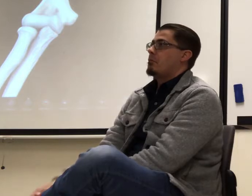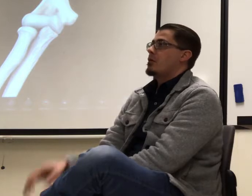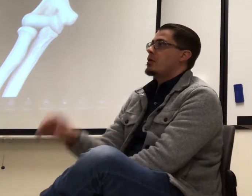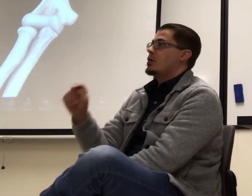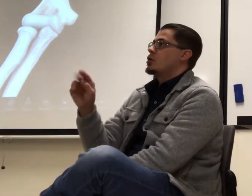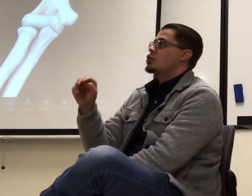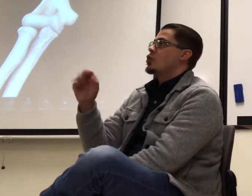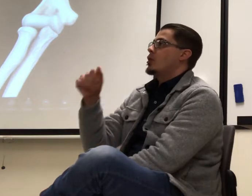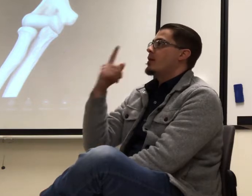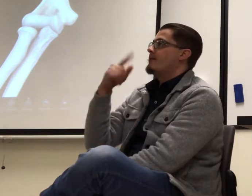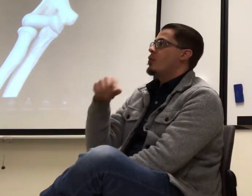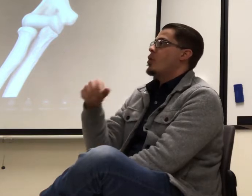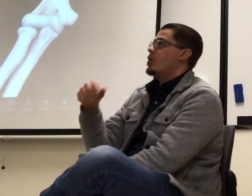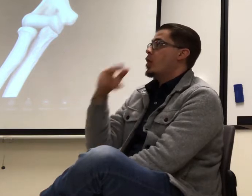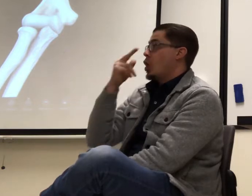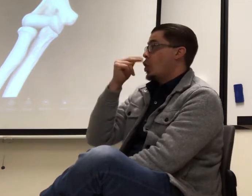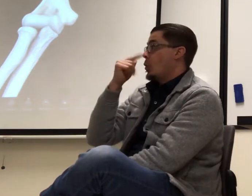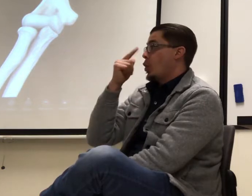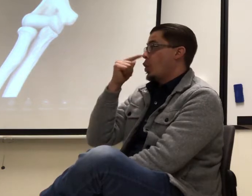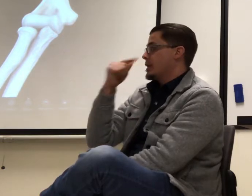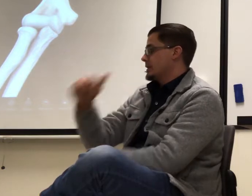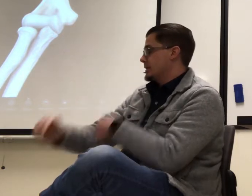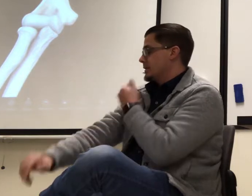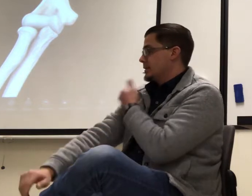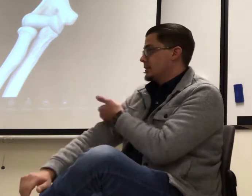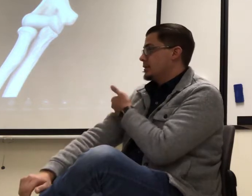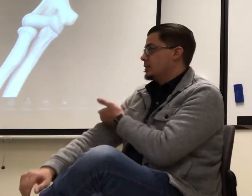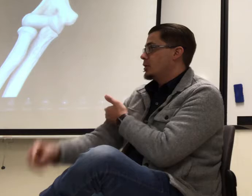and that articulates with the trochlear notch.